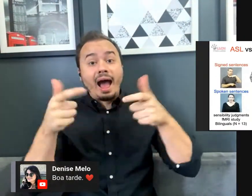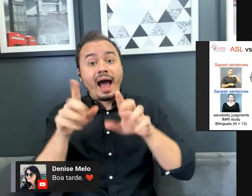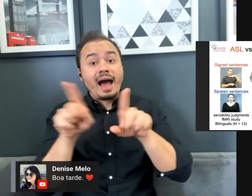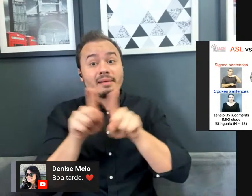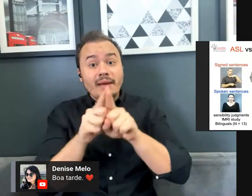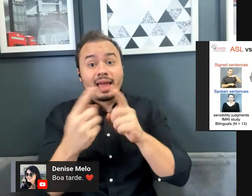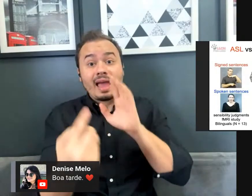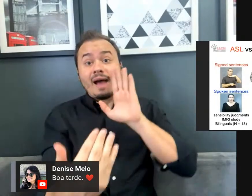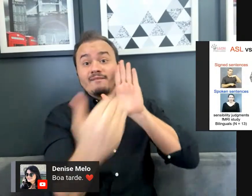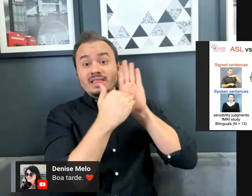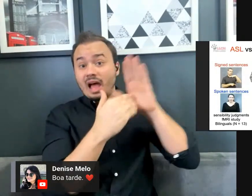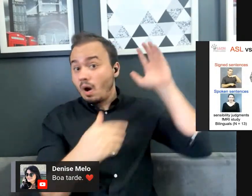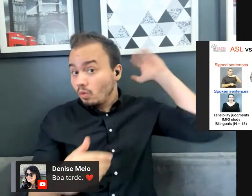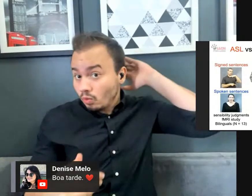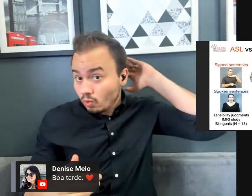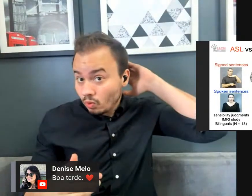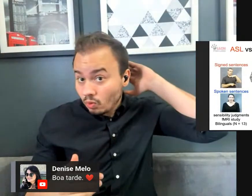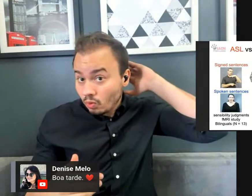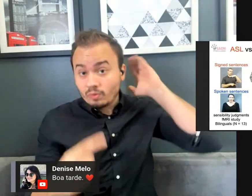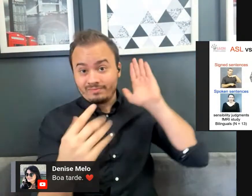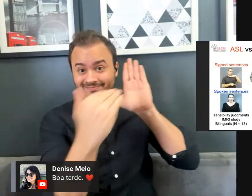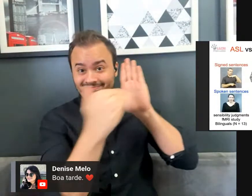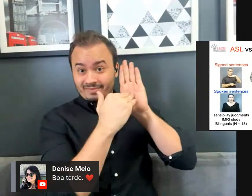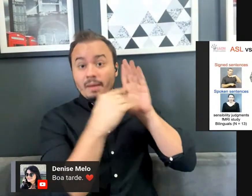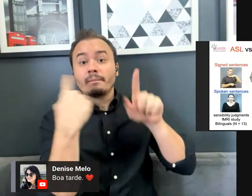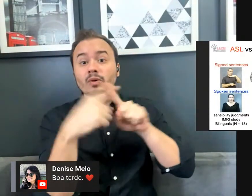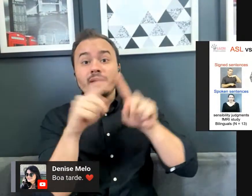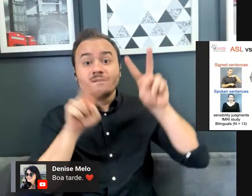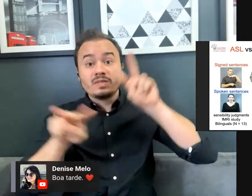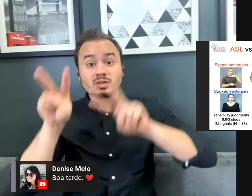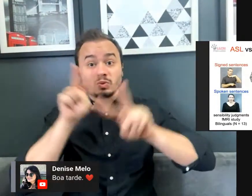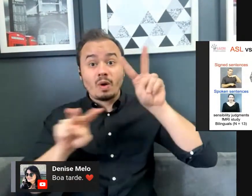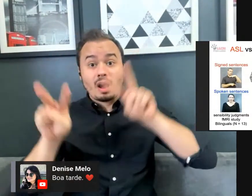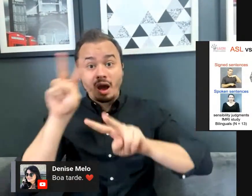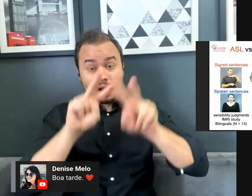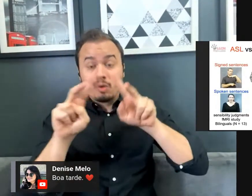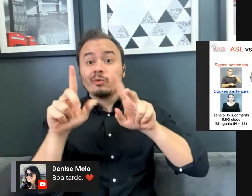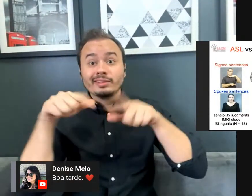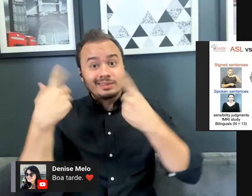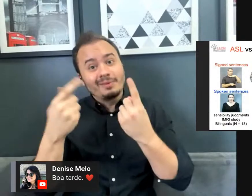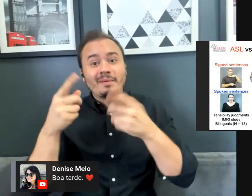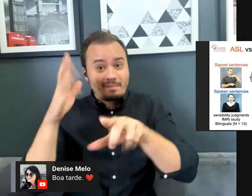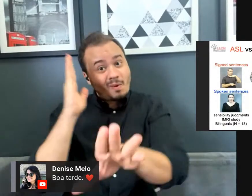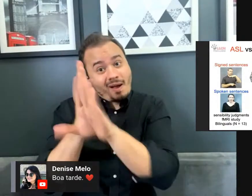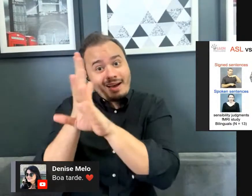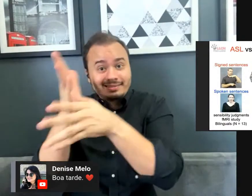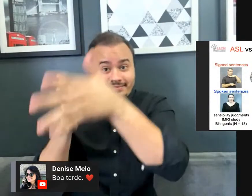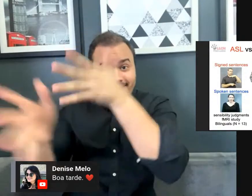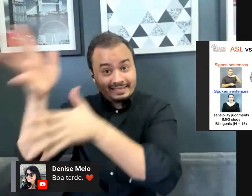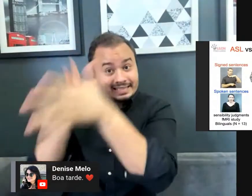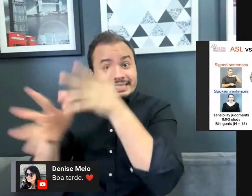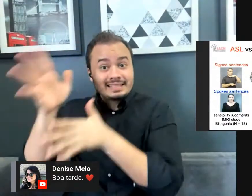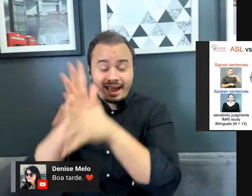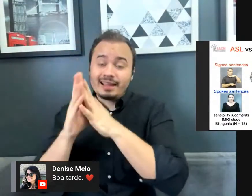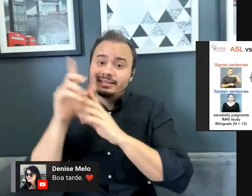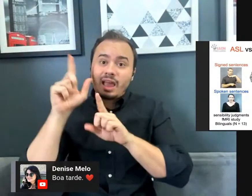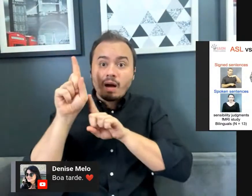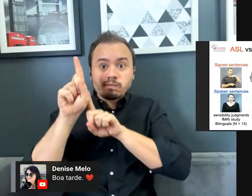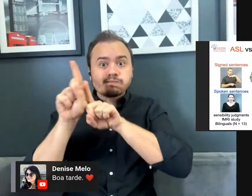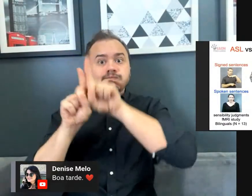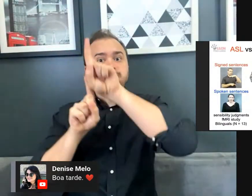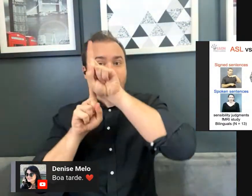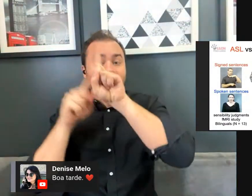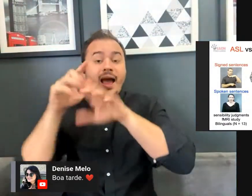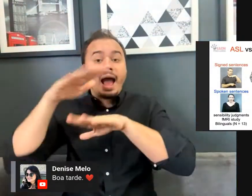involves much larger articulations that are moving in space compared to the small movements of the mouth. So